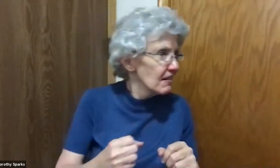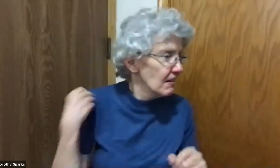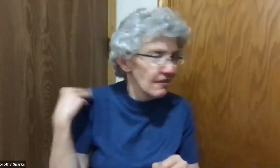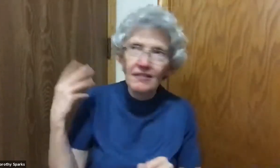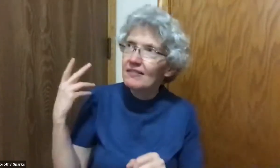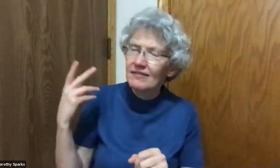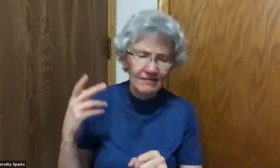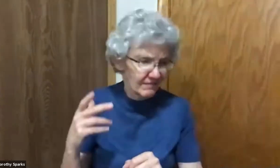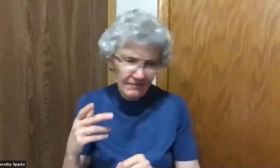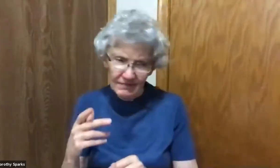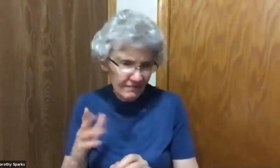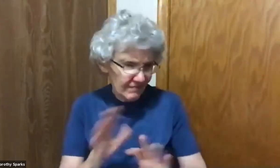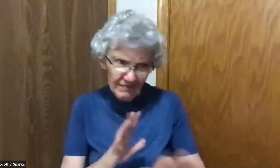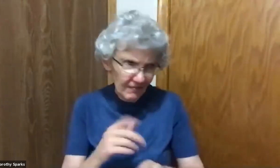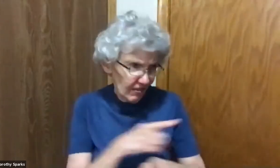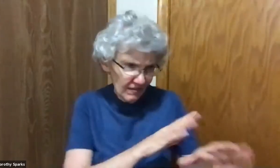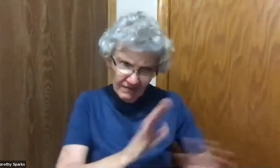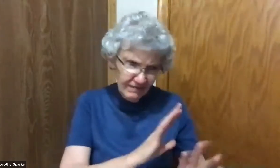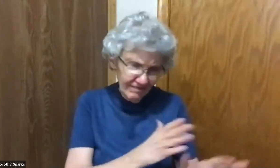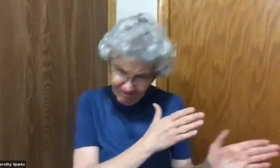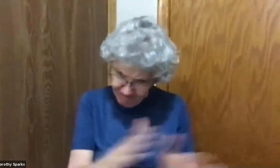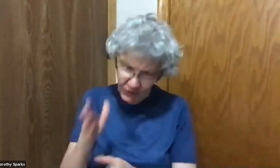God will return my soul.